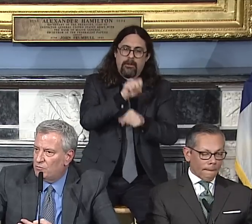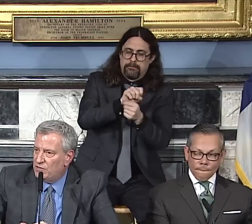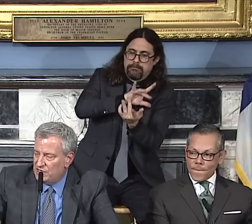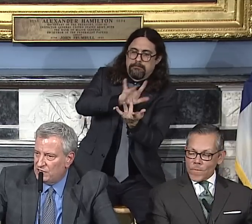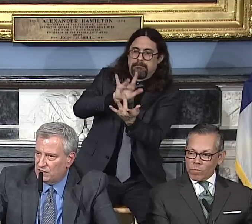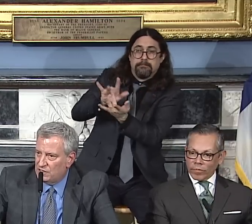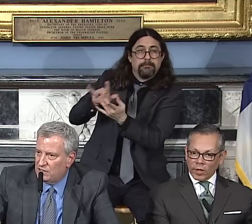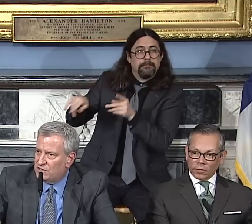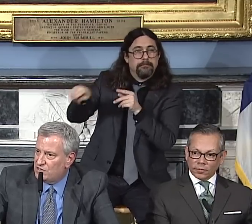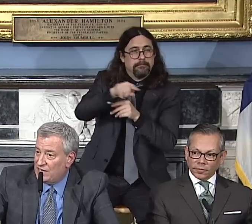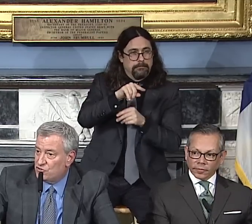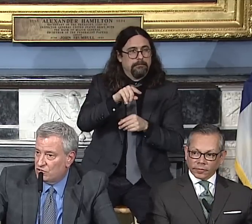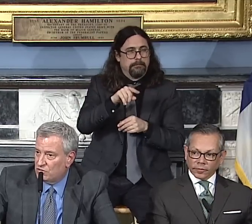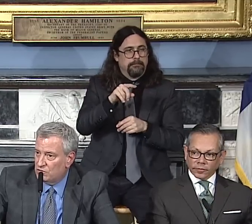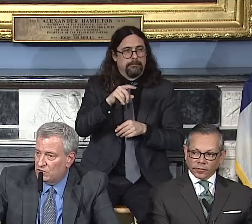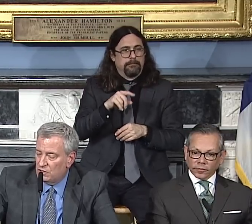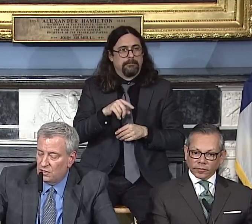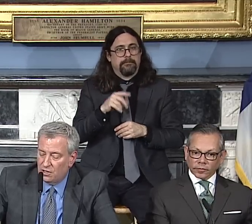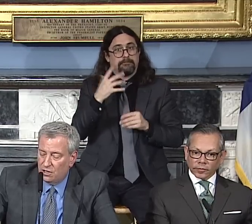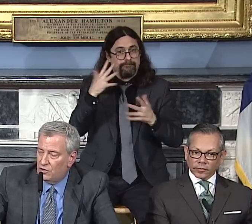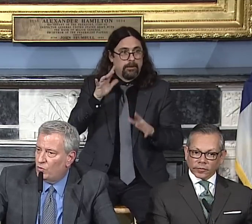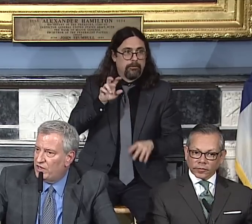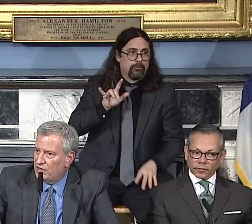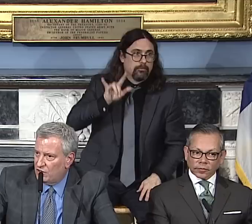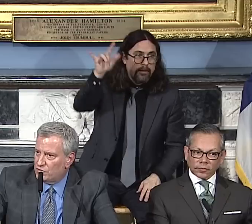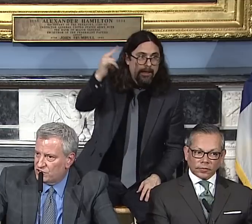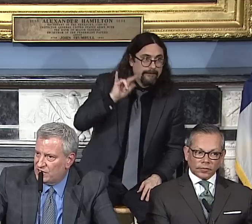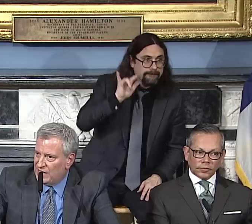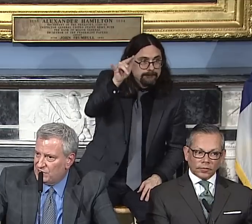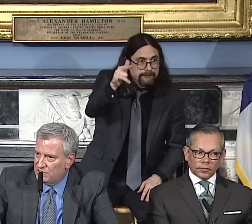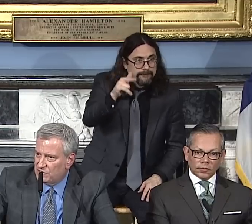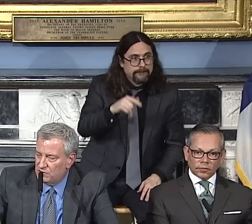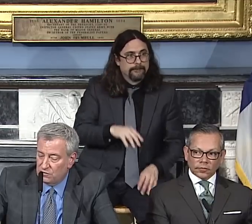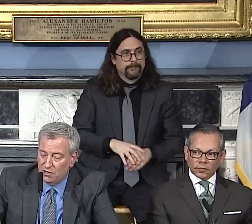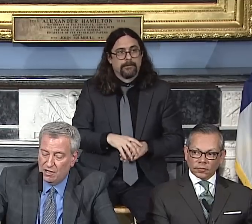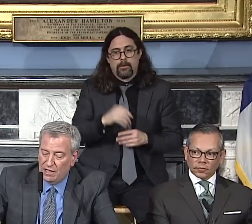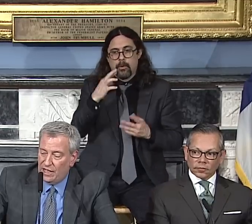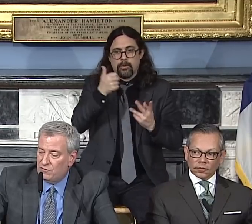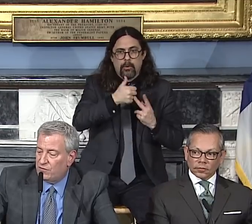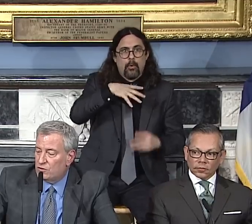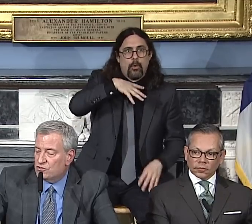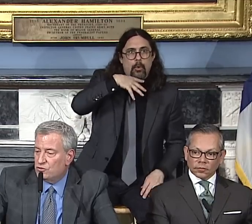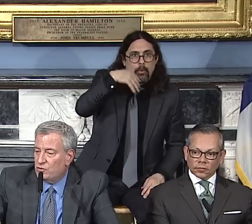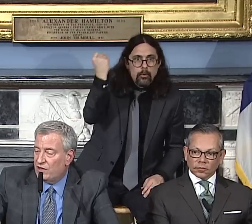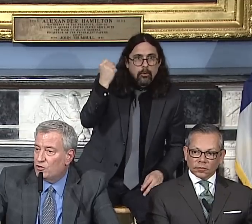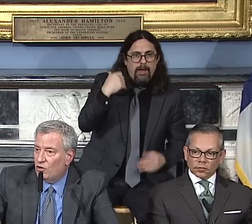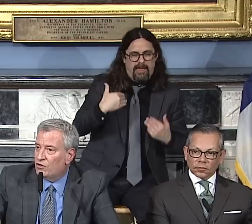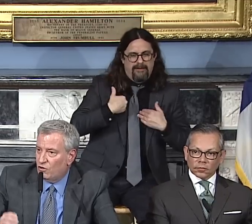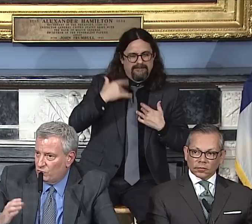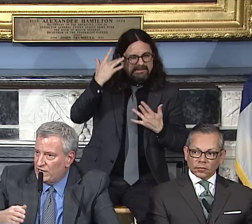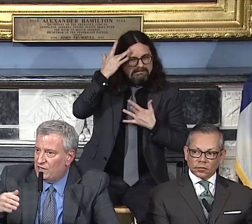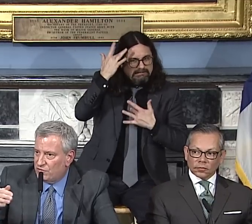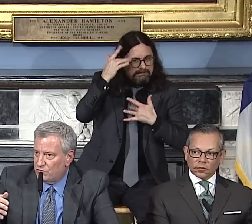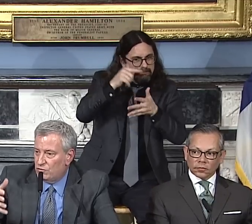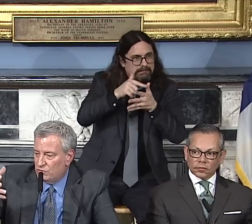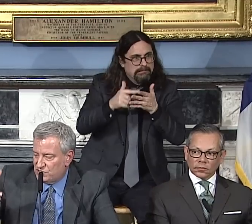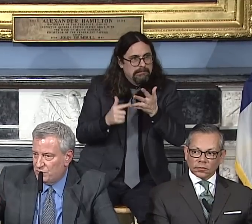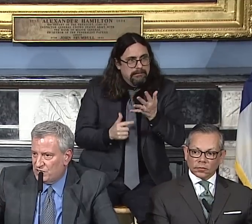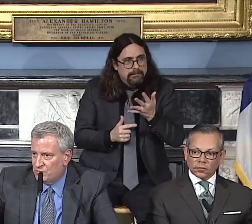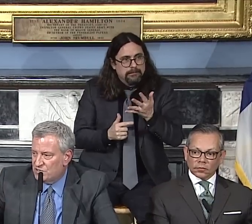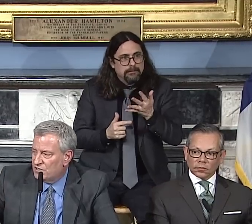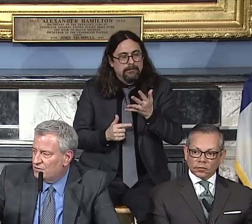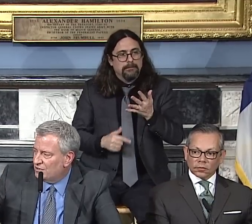and are immediately in danger in a way that others are not, and folks who have gone already